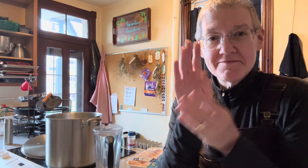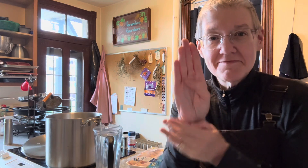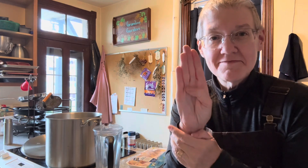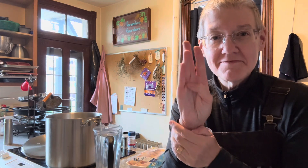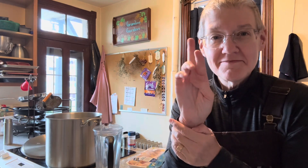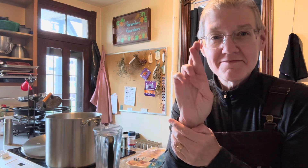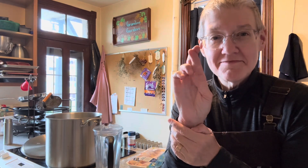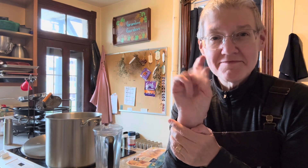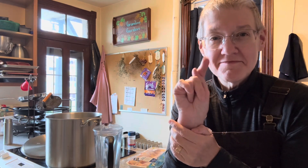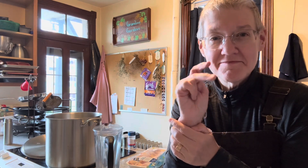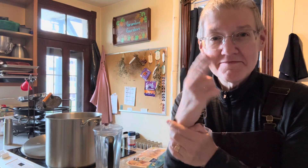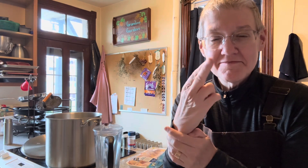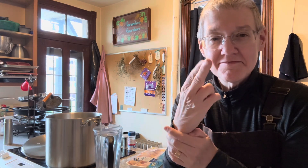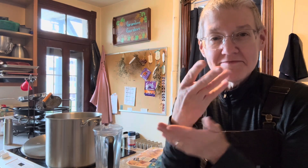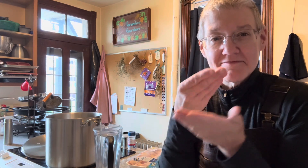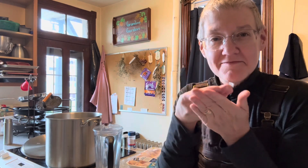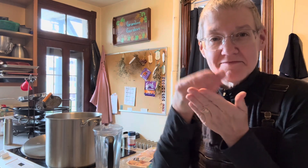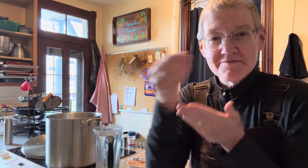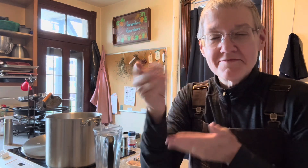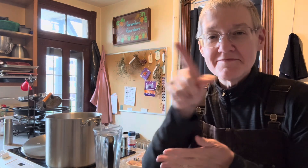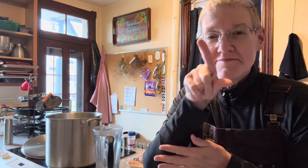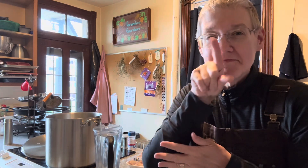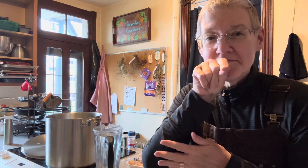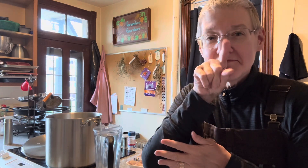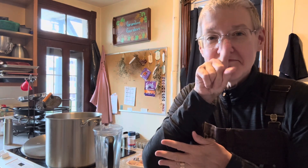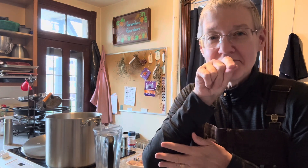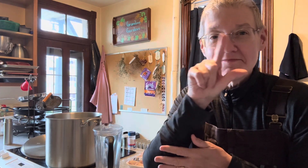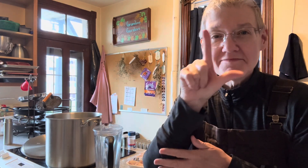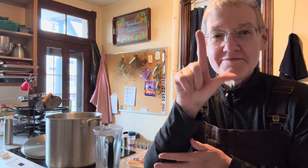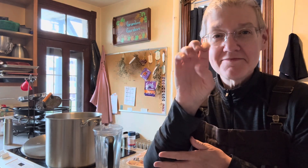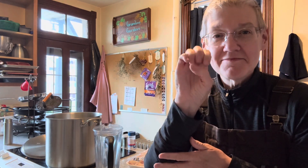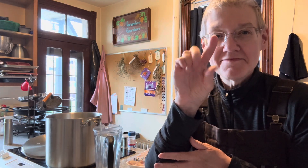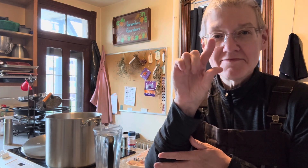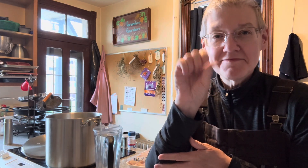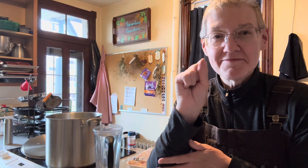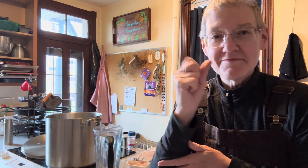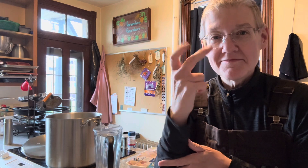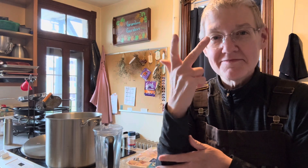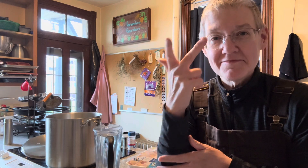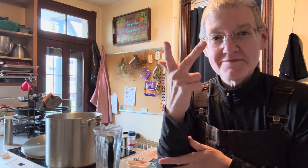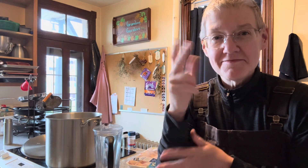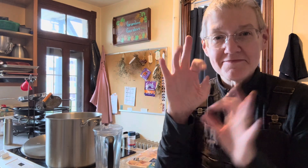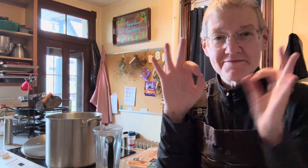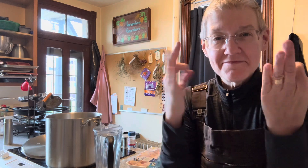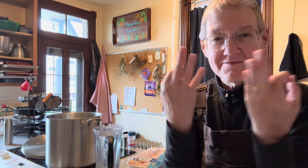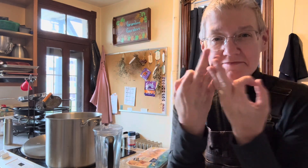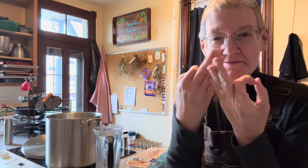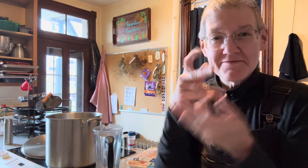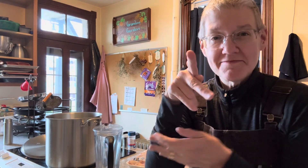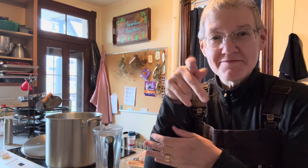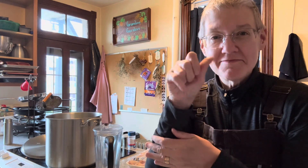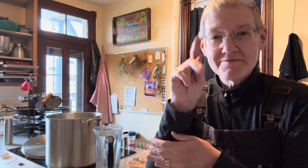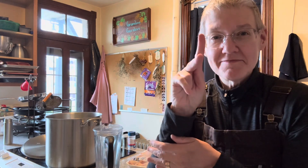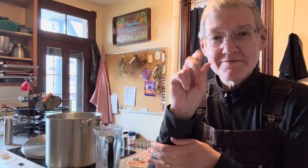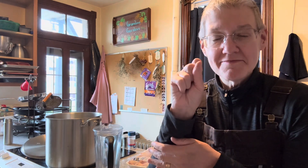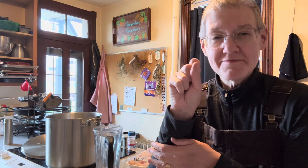more broth. And I bought some chicken legs. 3 family